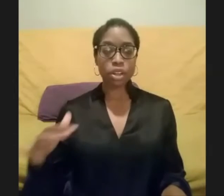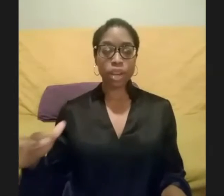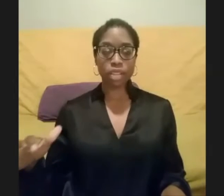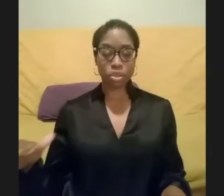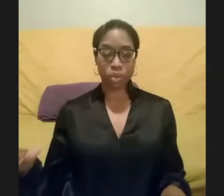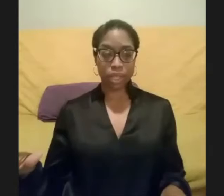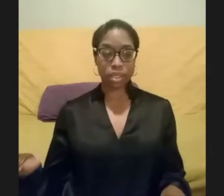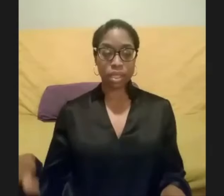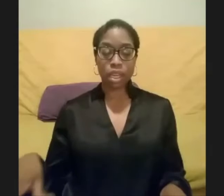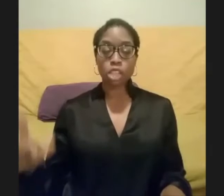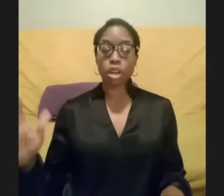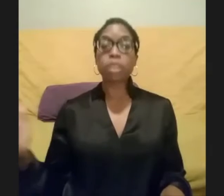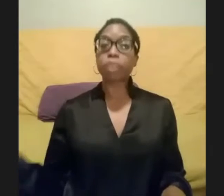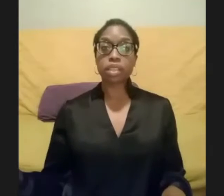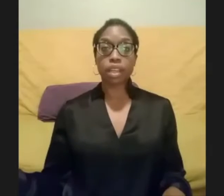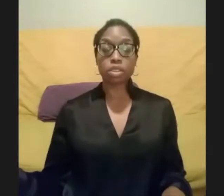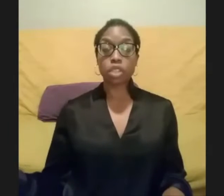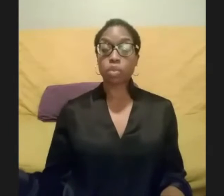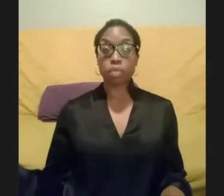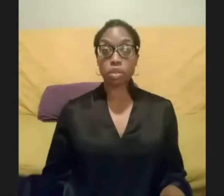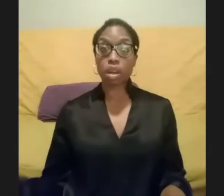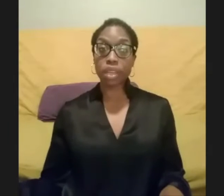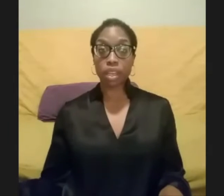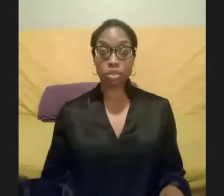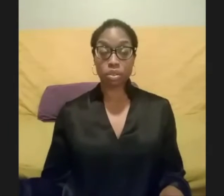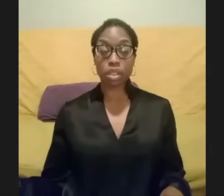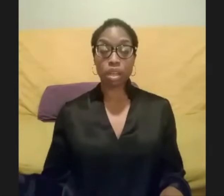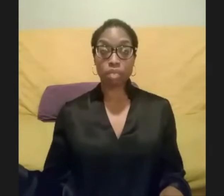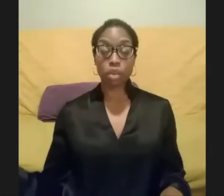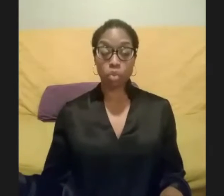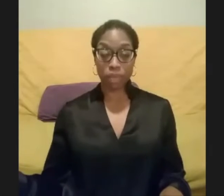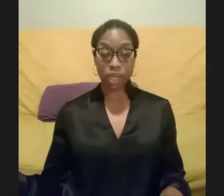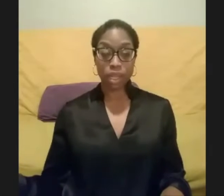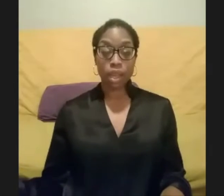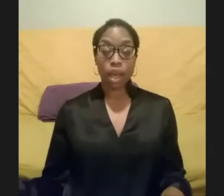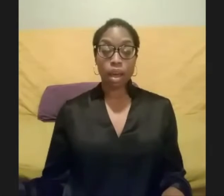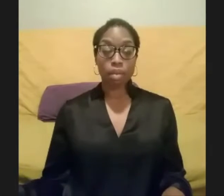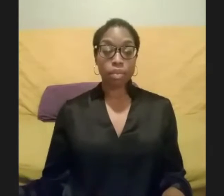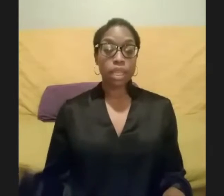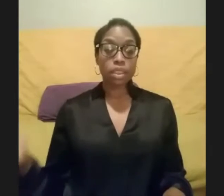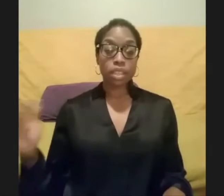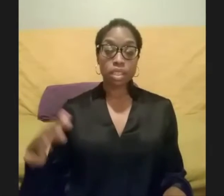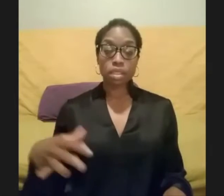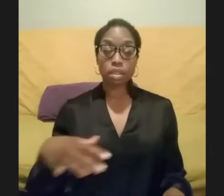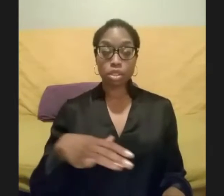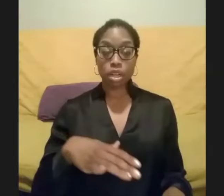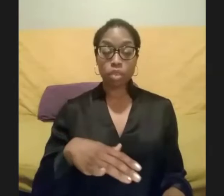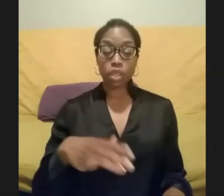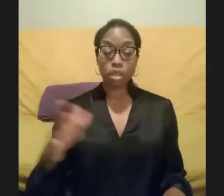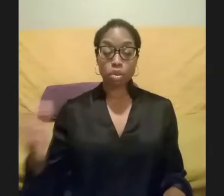cancer screening, starting with breast cancer, which is one of the most common cancers in women. This is the starting one that we normally